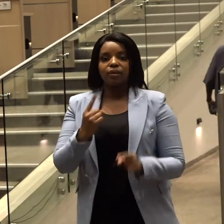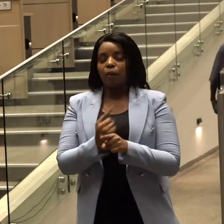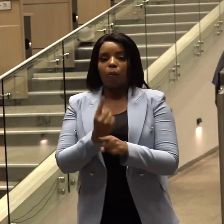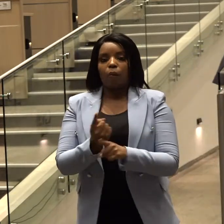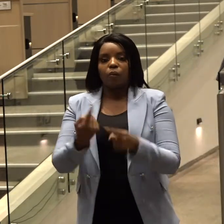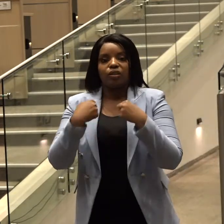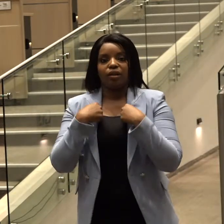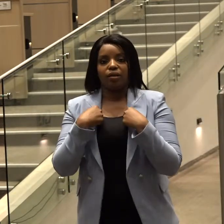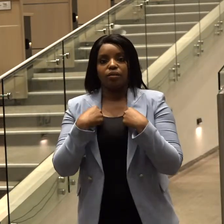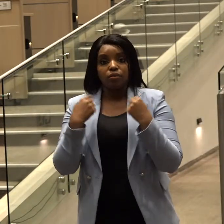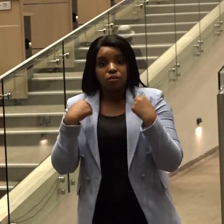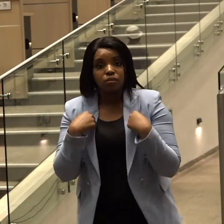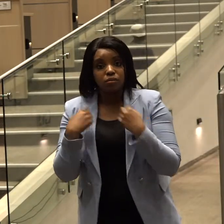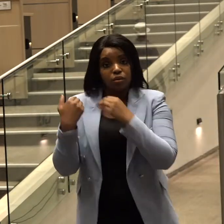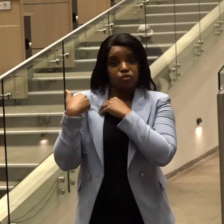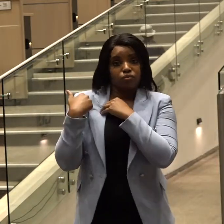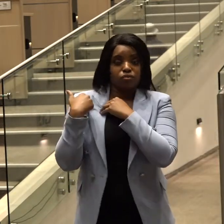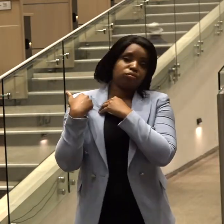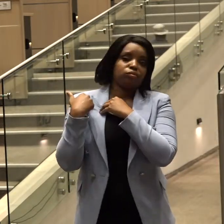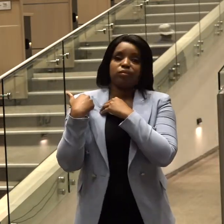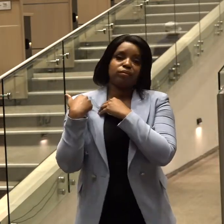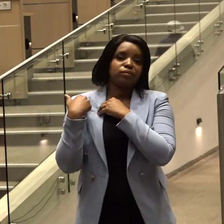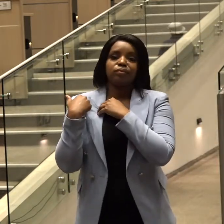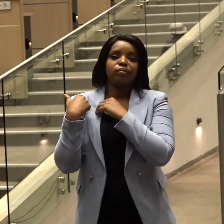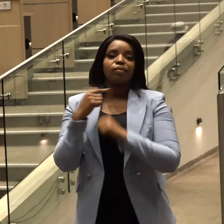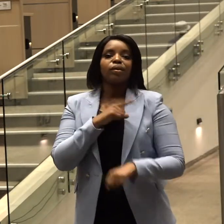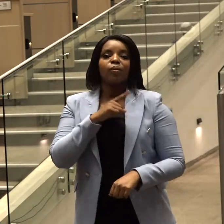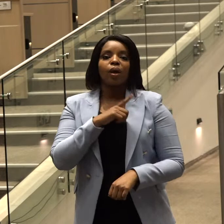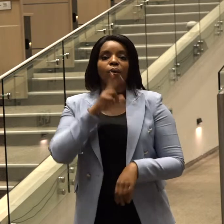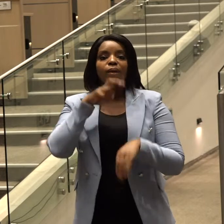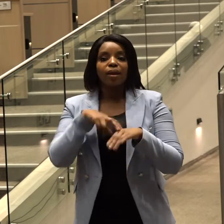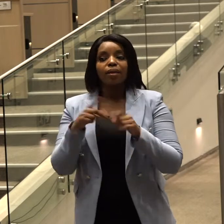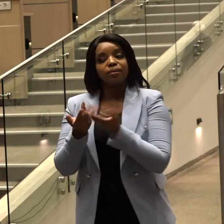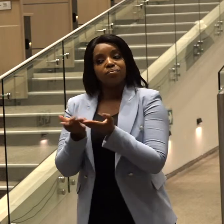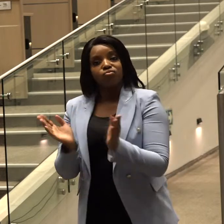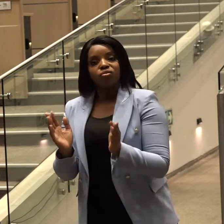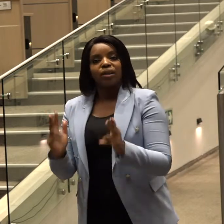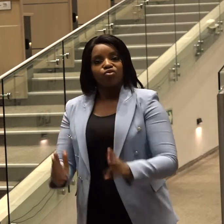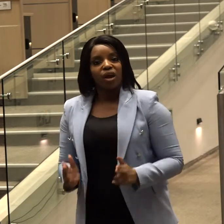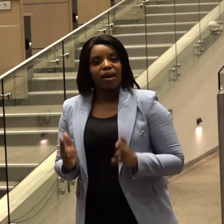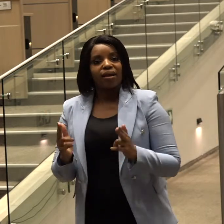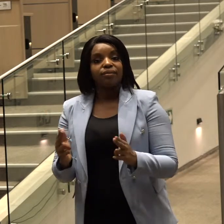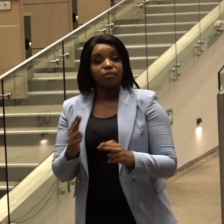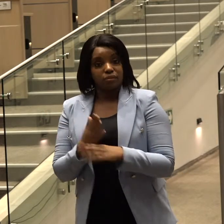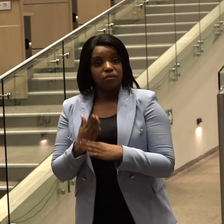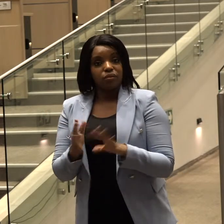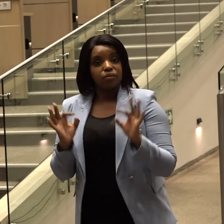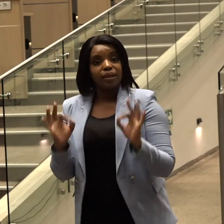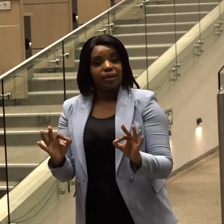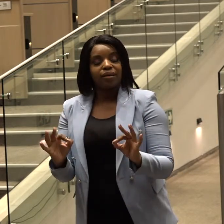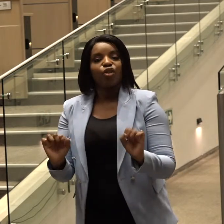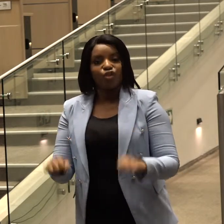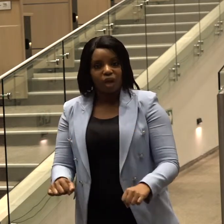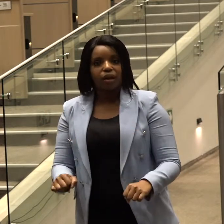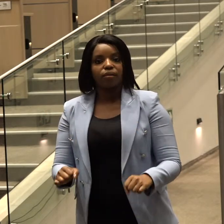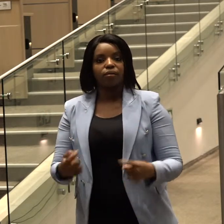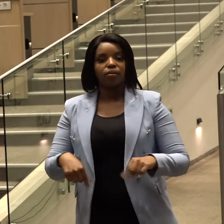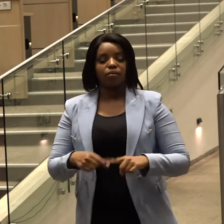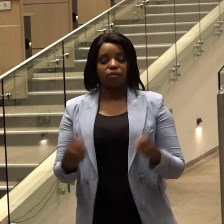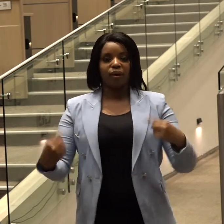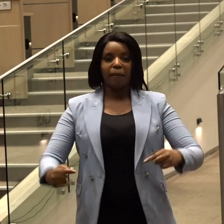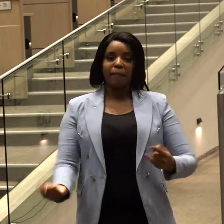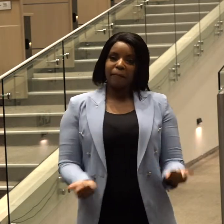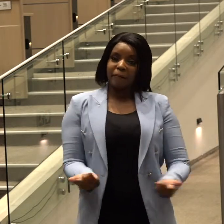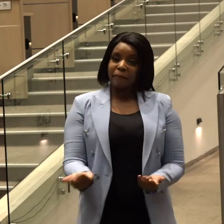because we need things moving so that we can run our business when the rains when the trains are not